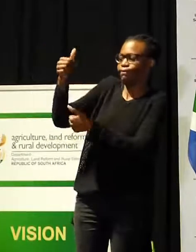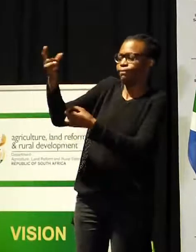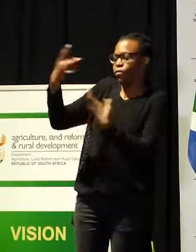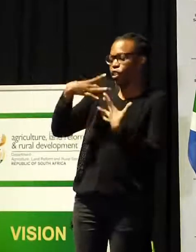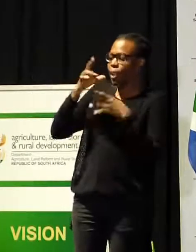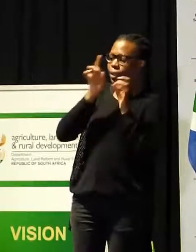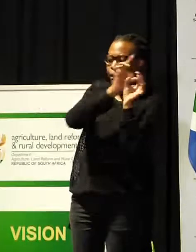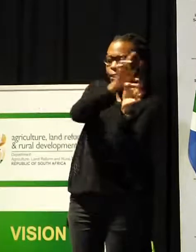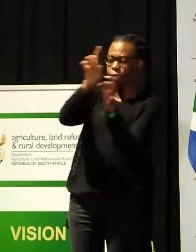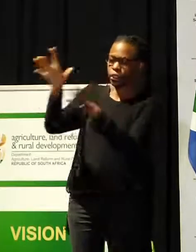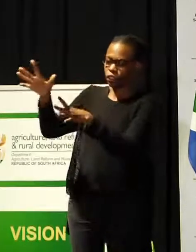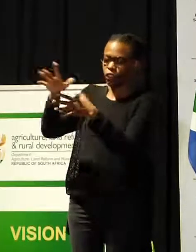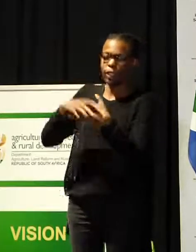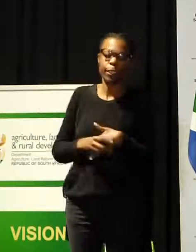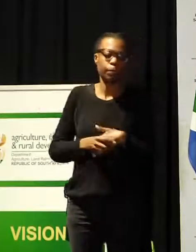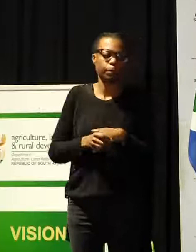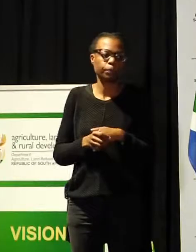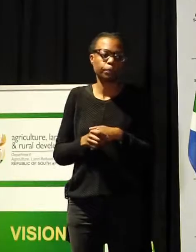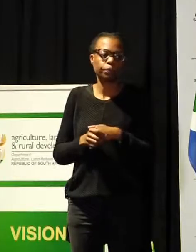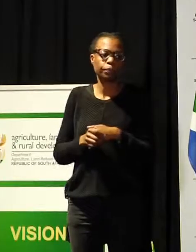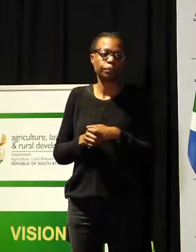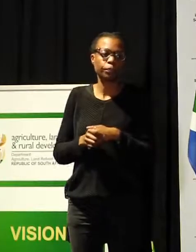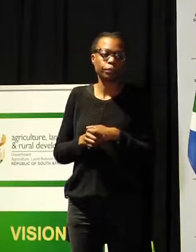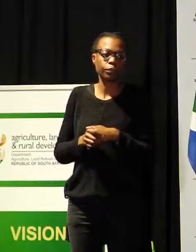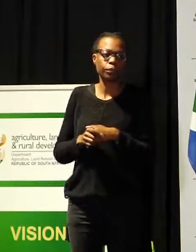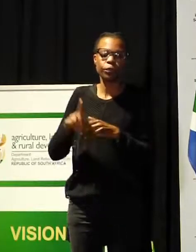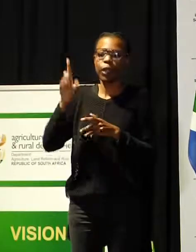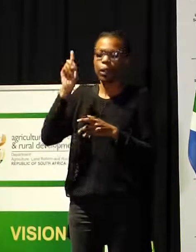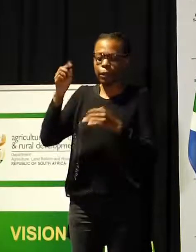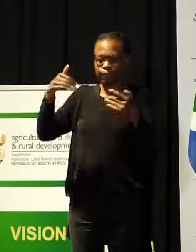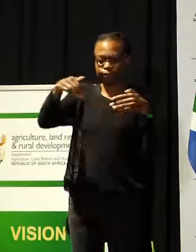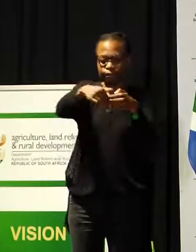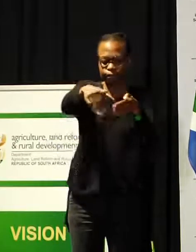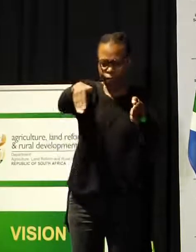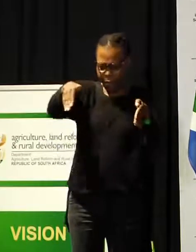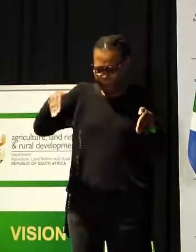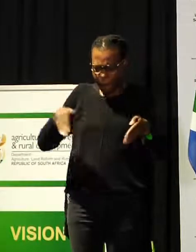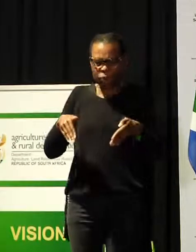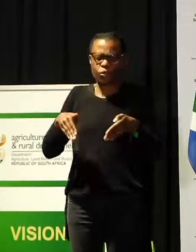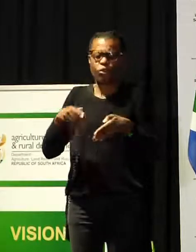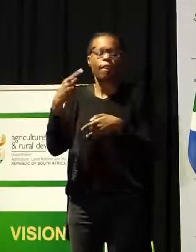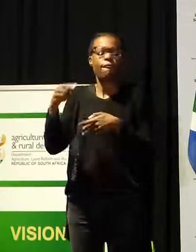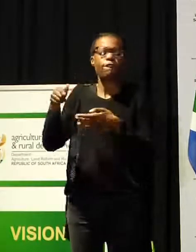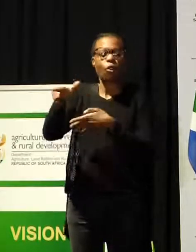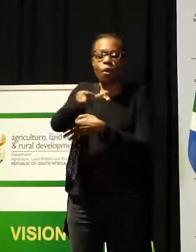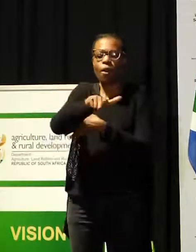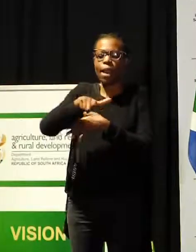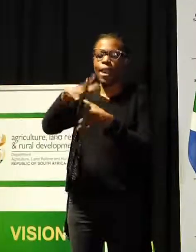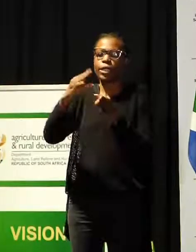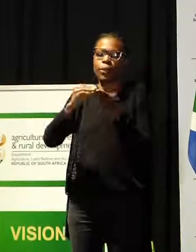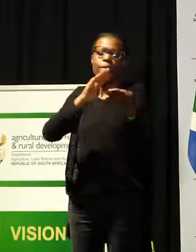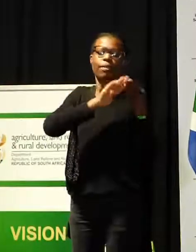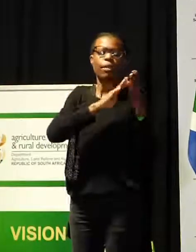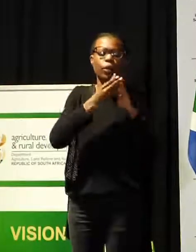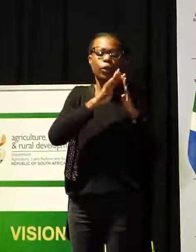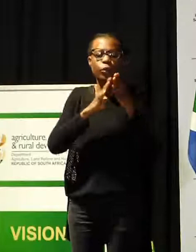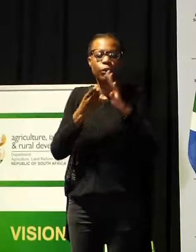Still on the outer boundaries, on land with traditional communities, the members